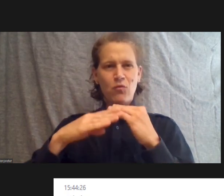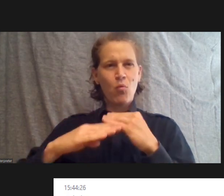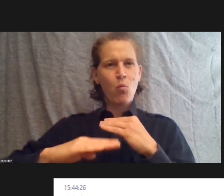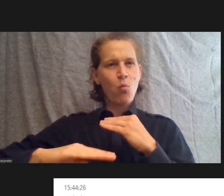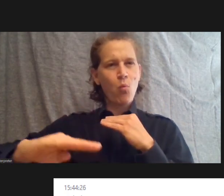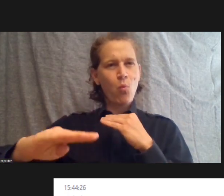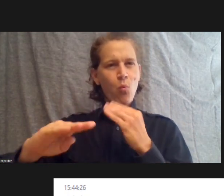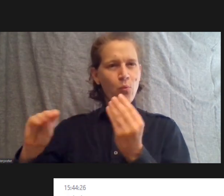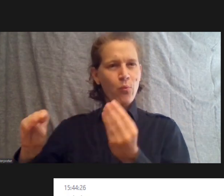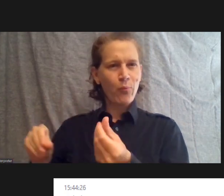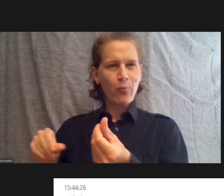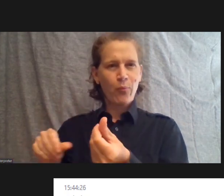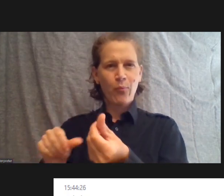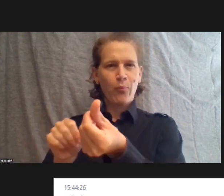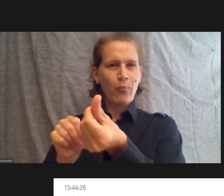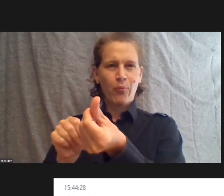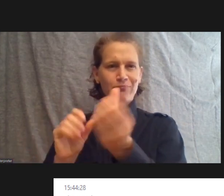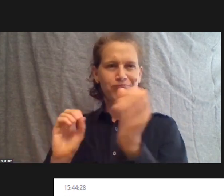that would